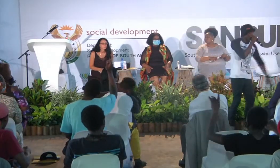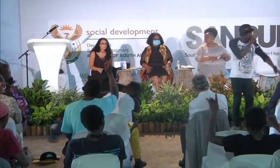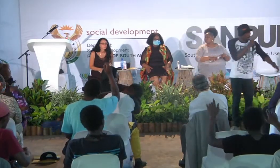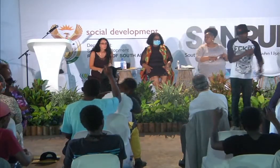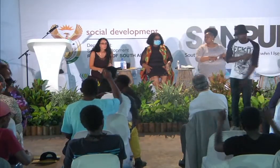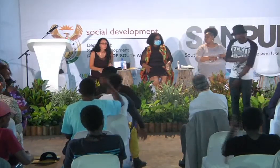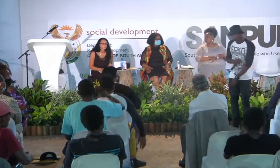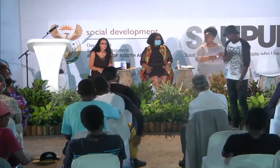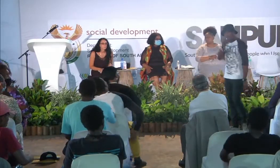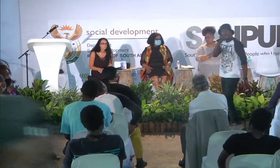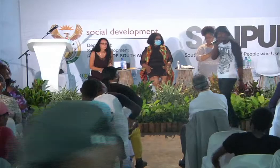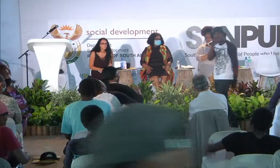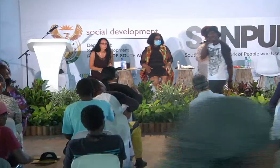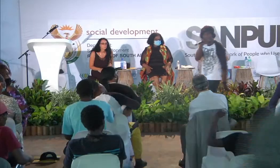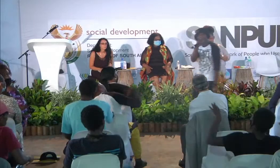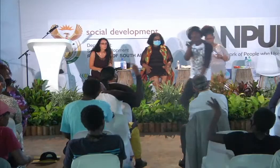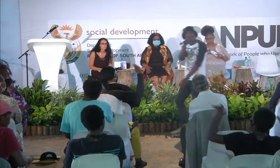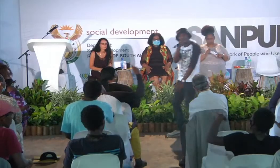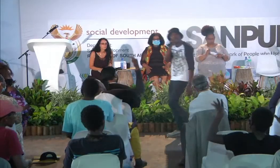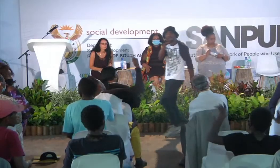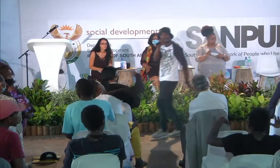grace. Amazing